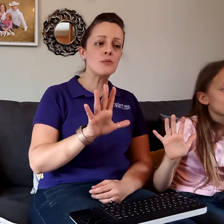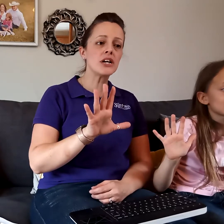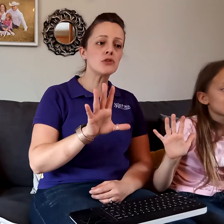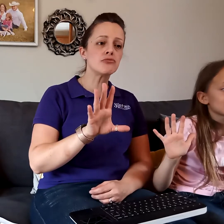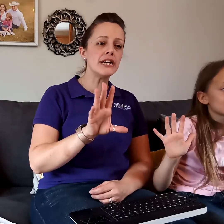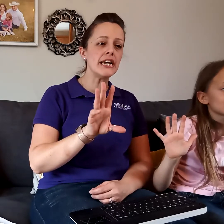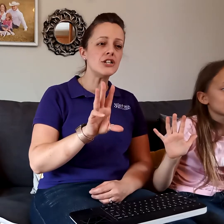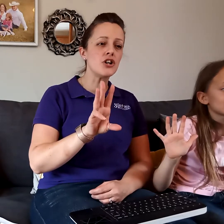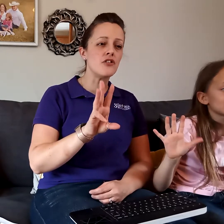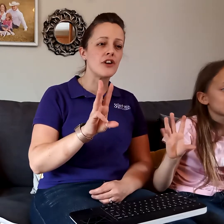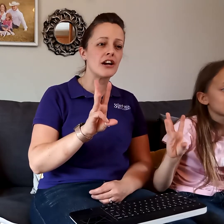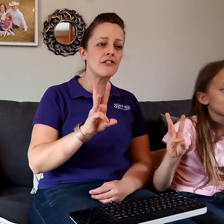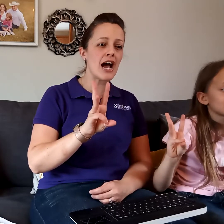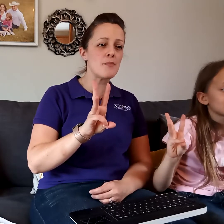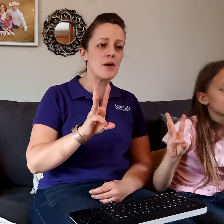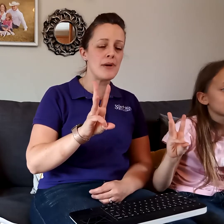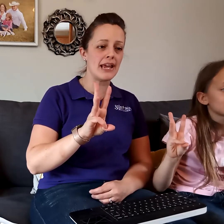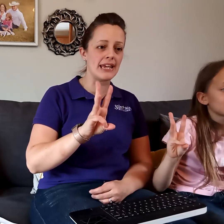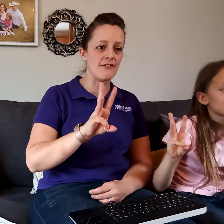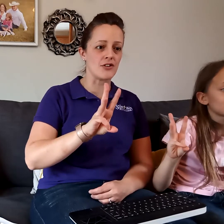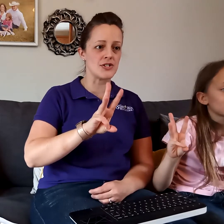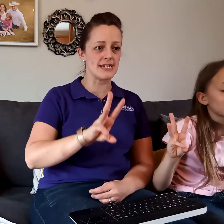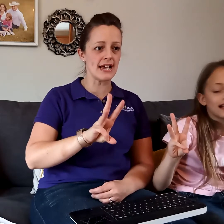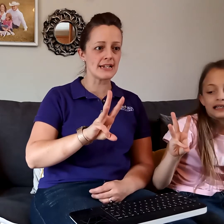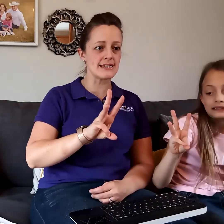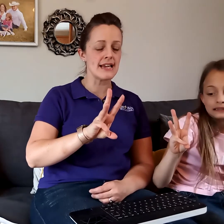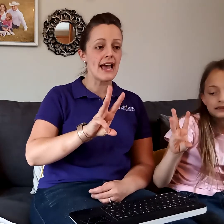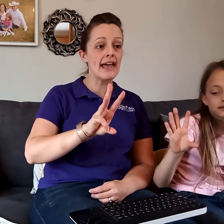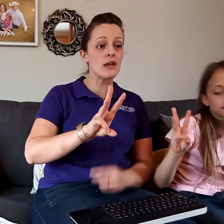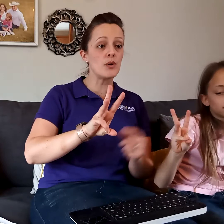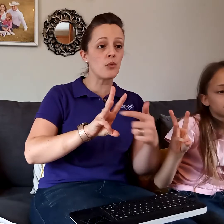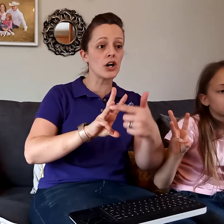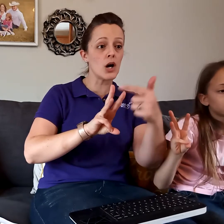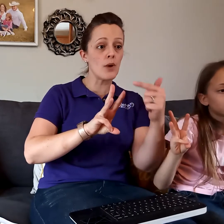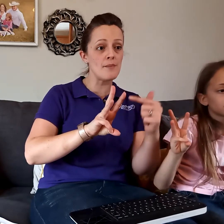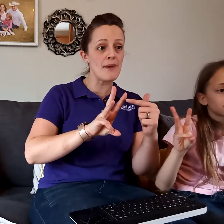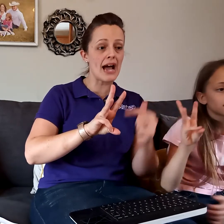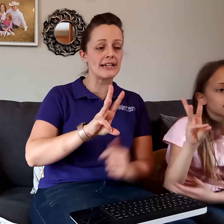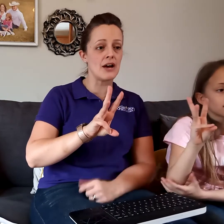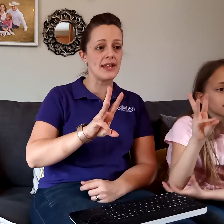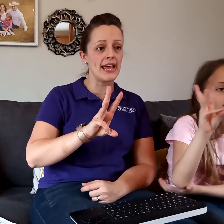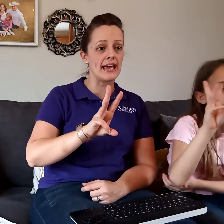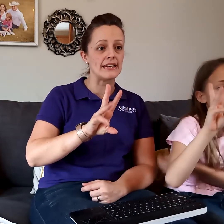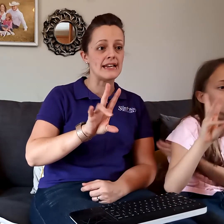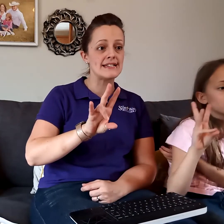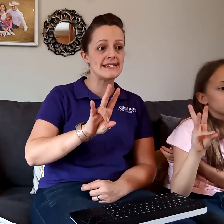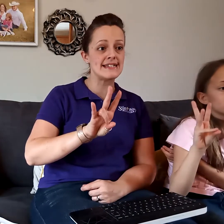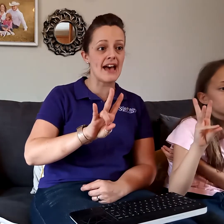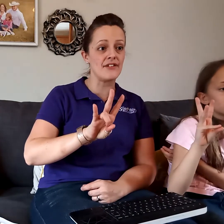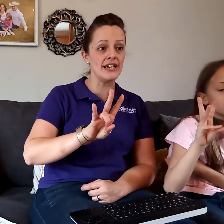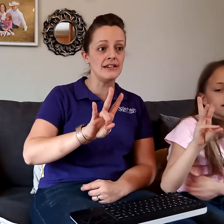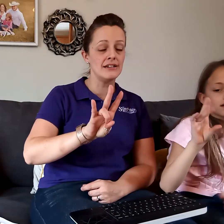going to reach over and grab our pinky for 6, and then we work our way back down the hand. 7,